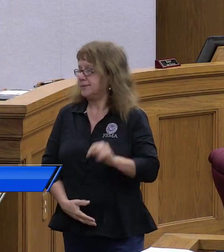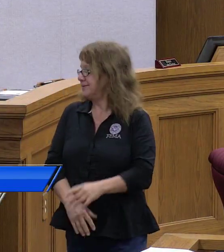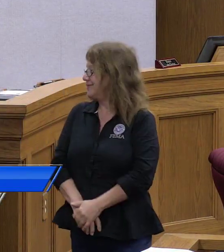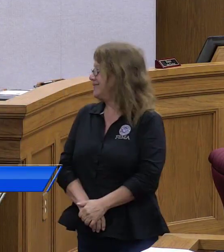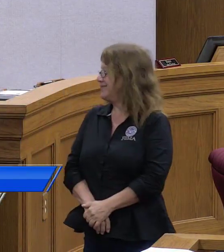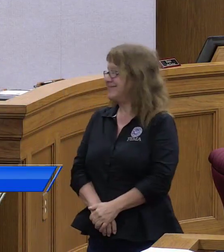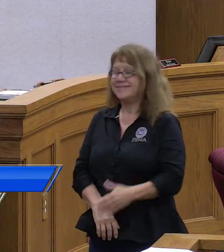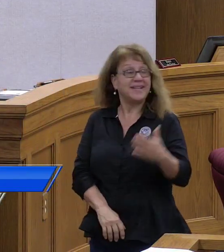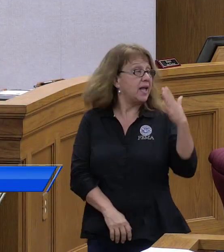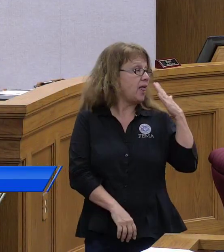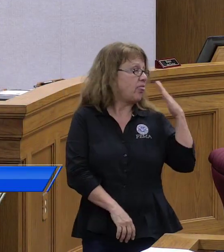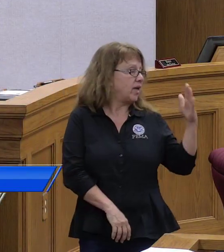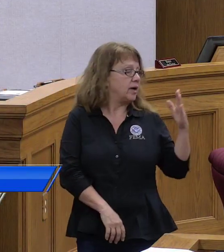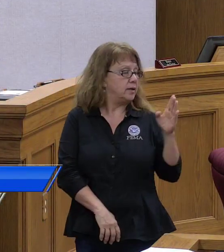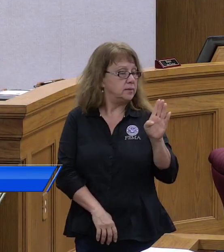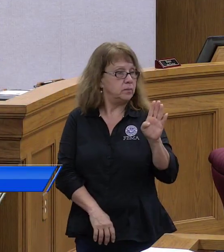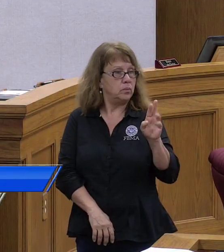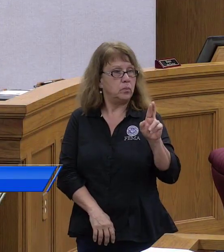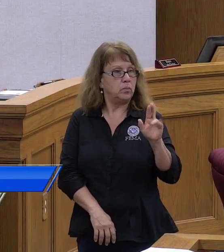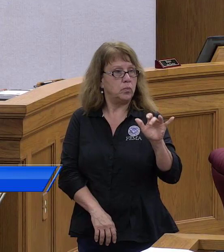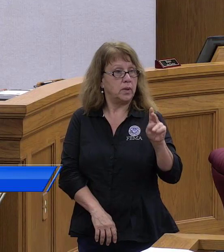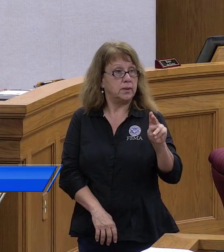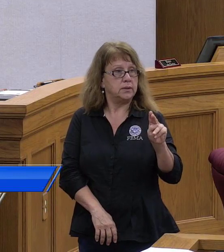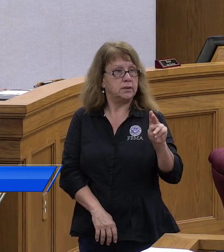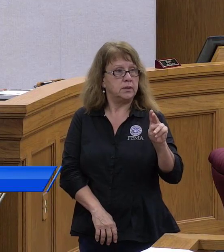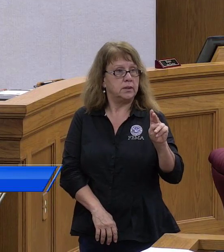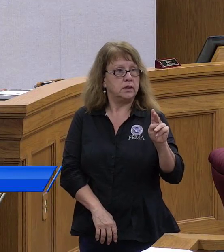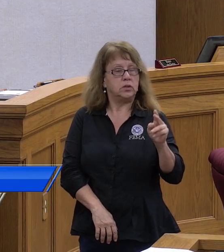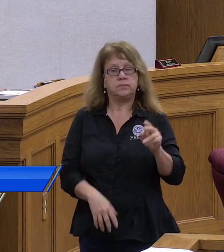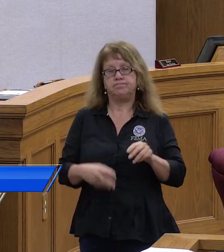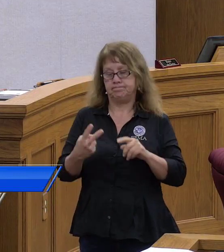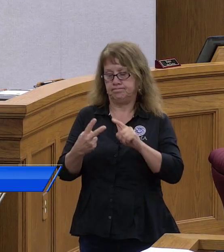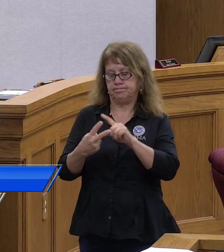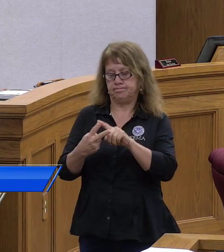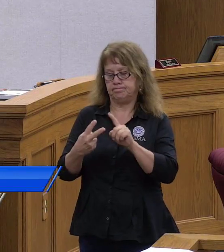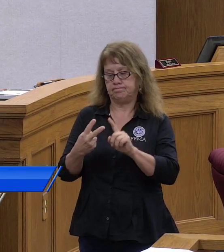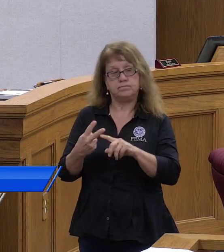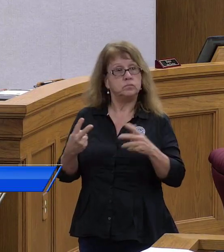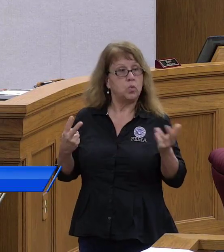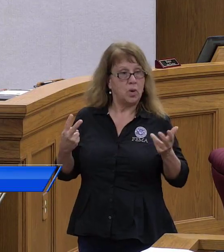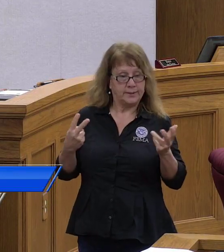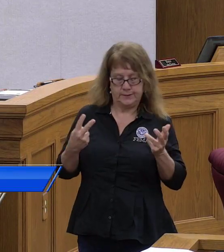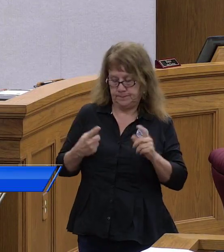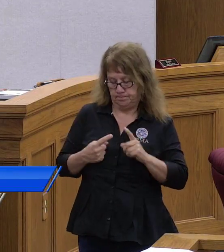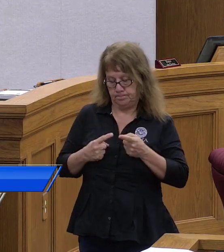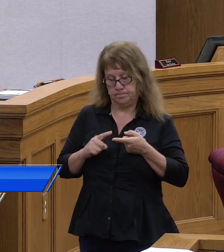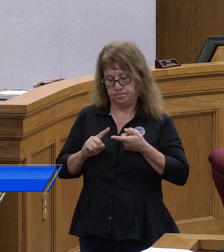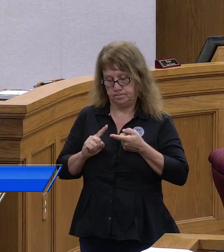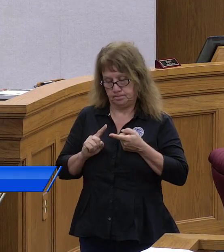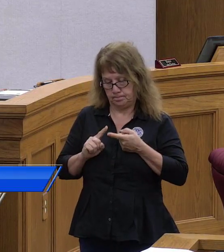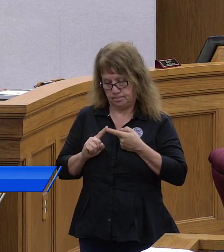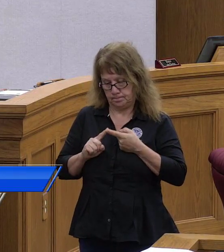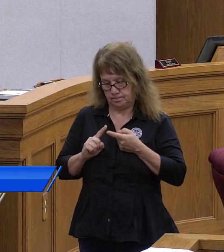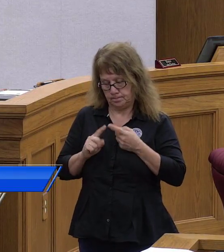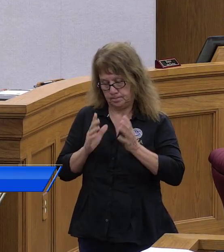Thank you, Brian. I'm going to focus on two things today, the debris. First, I'm going to give you